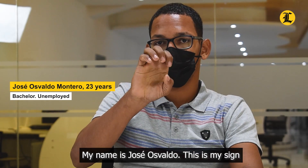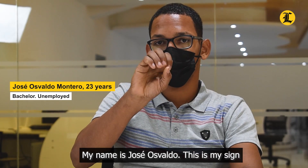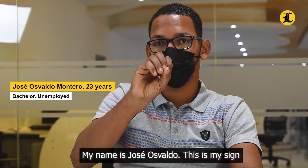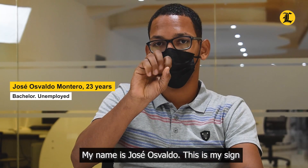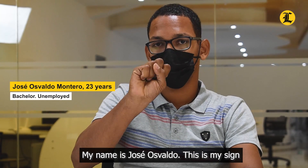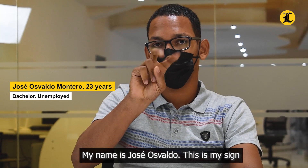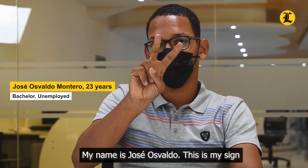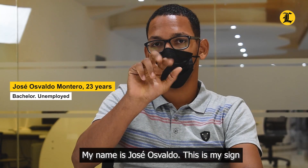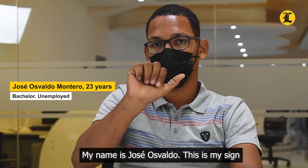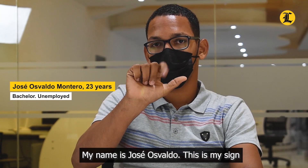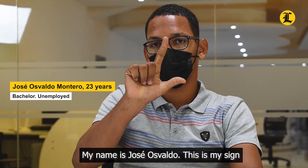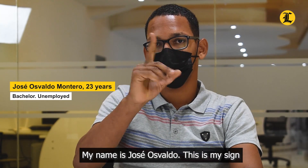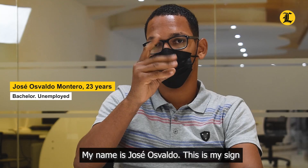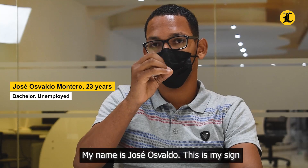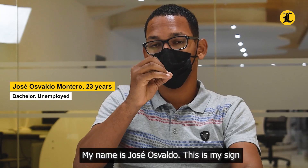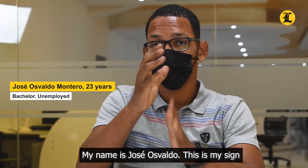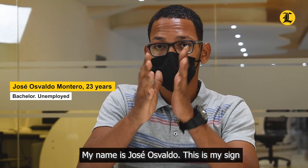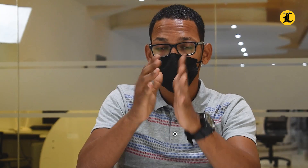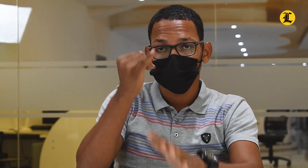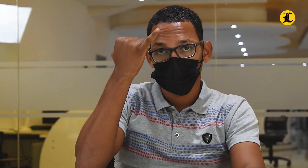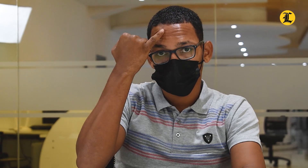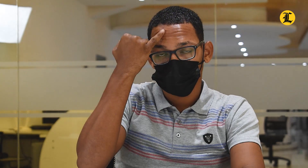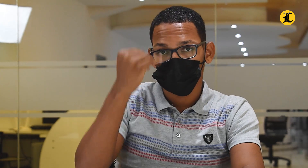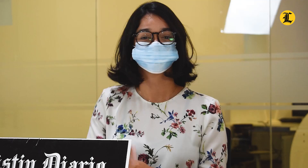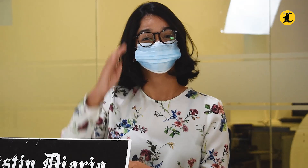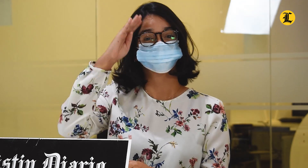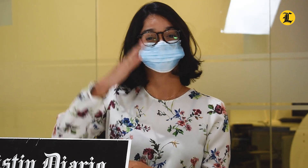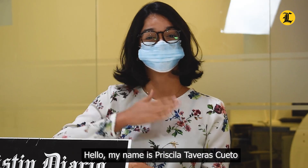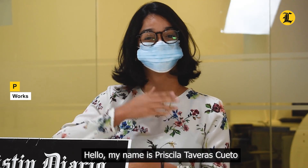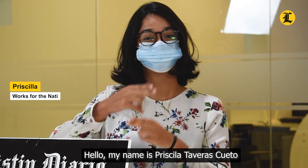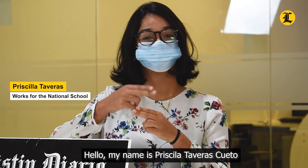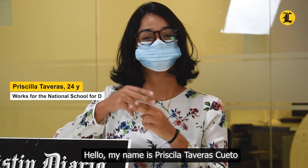My name is Jose Osvaldo, this is my sign.